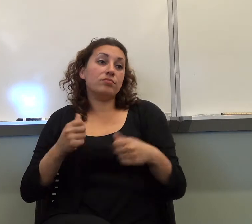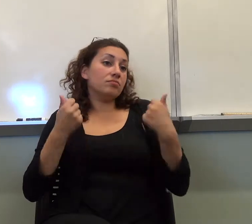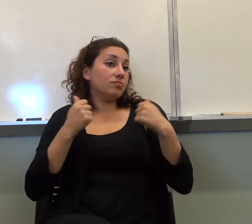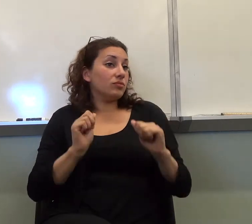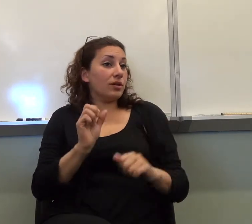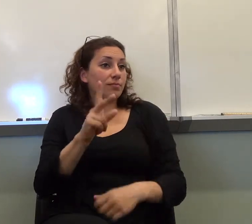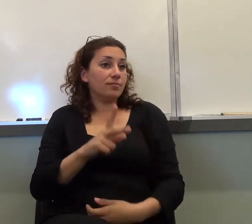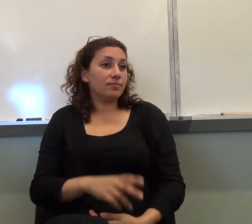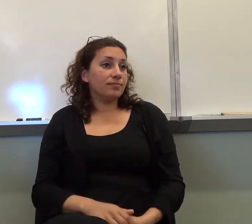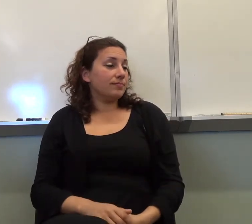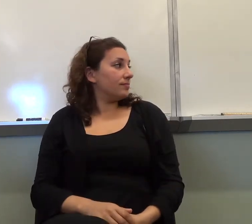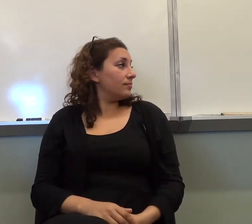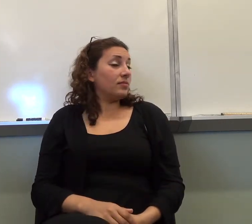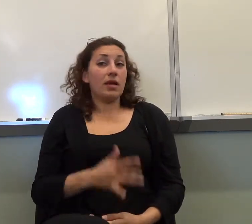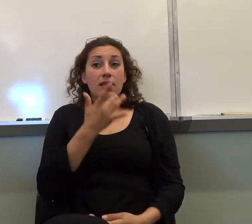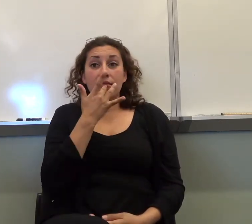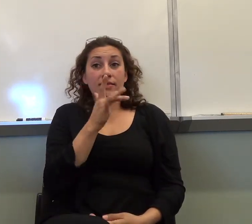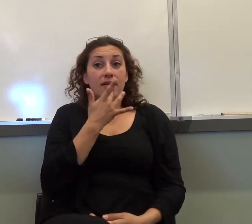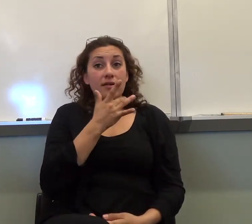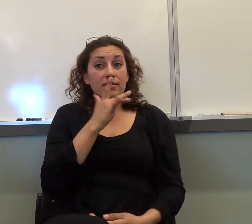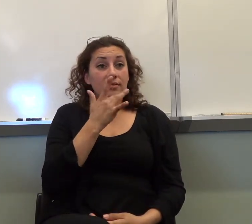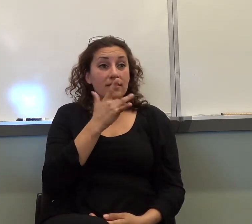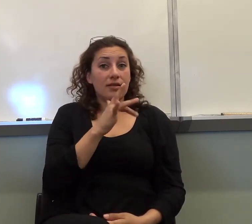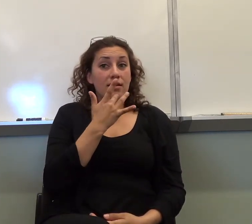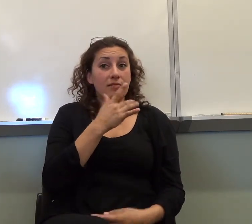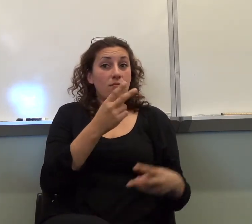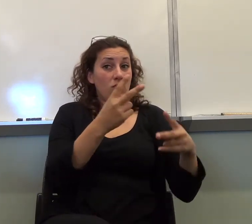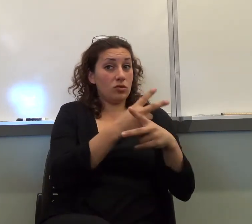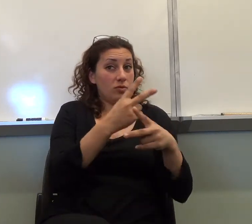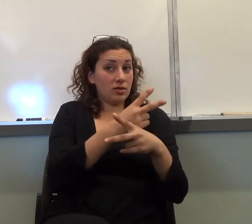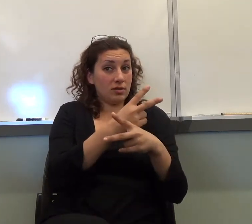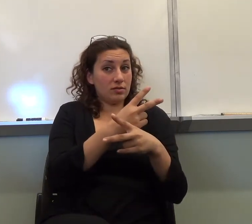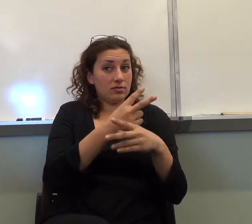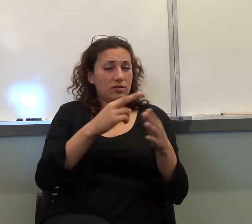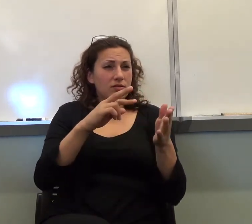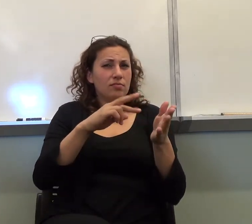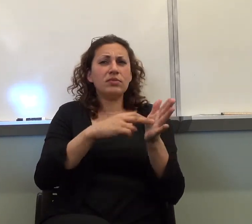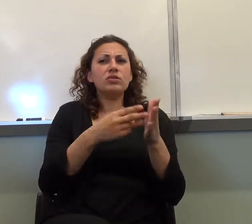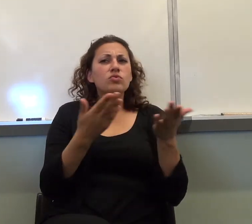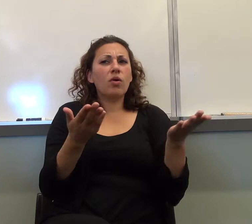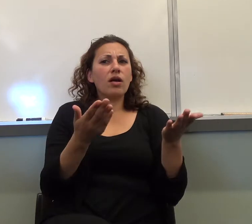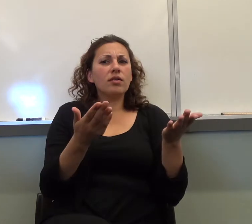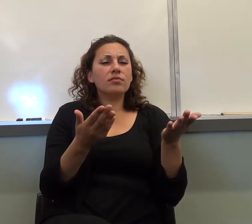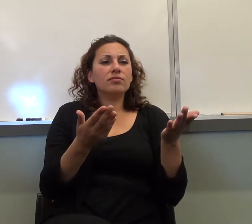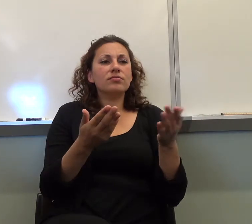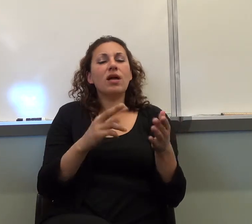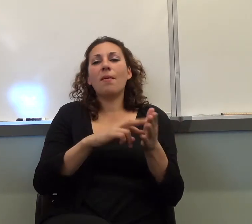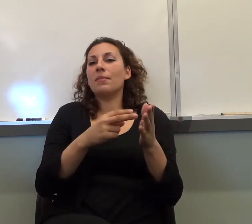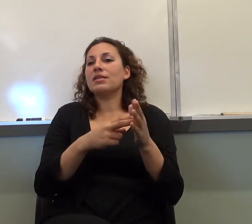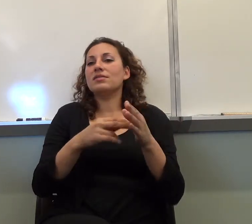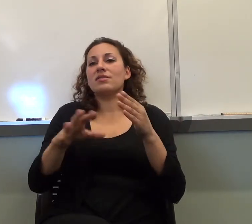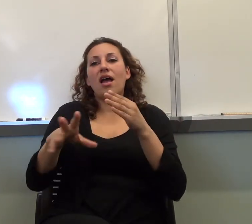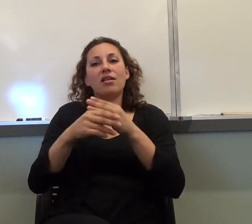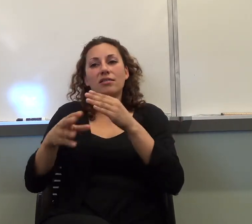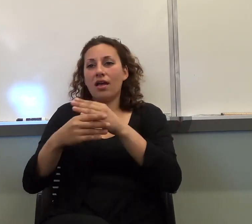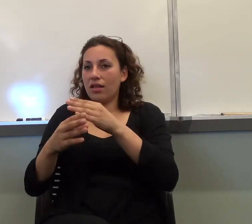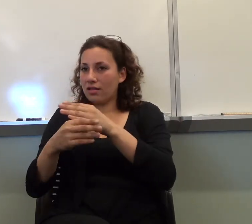Now, luckily, of course, multiplication is repeated addition. So since we've covered addition, that's